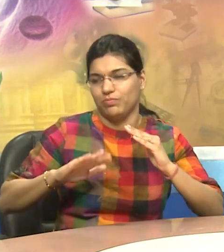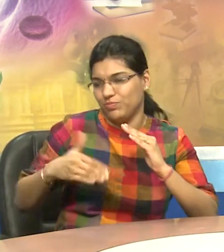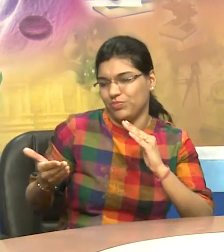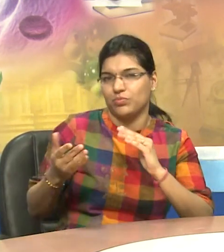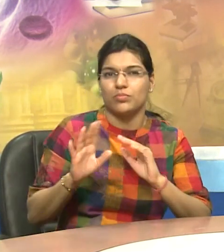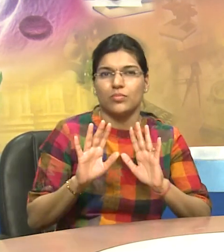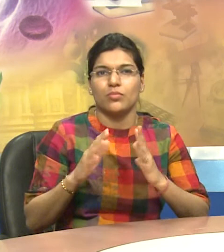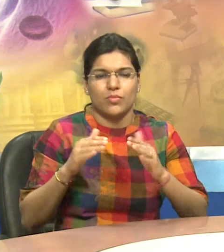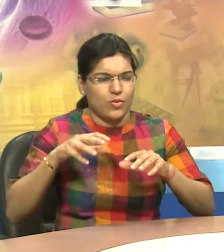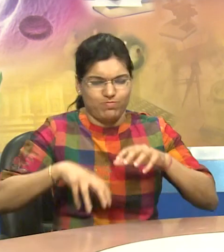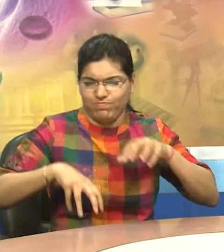In our home,